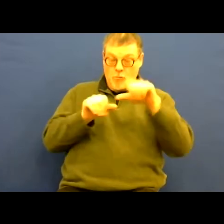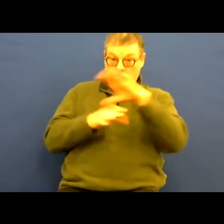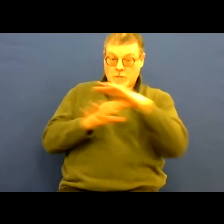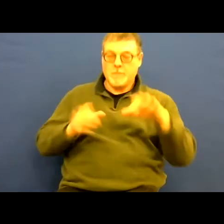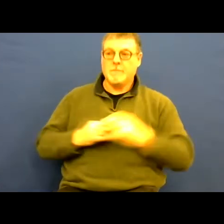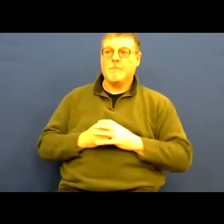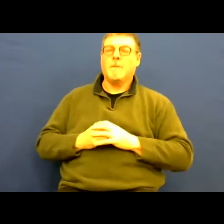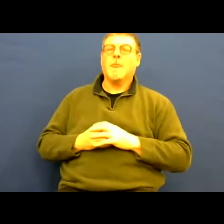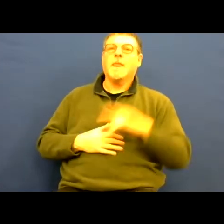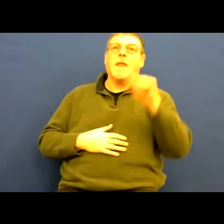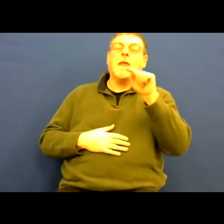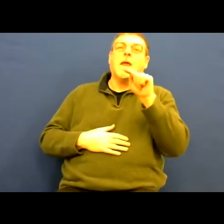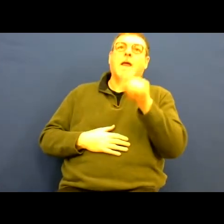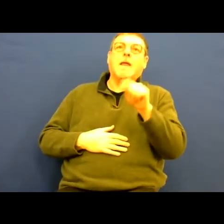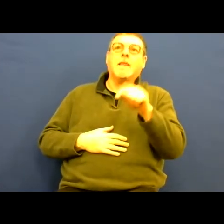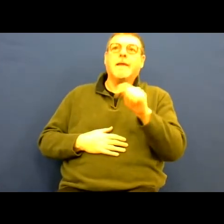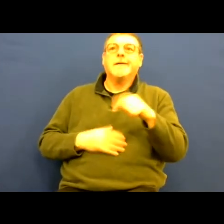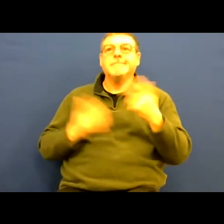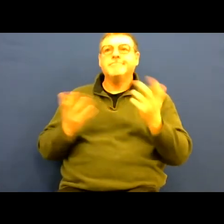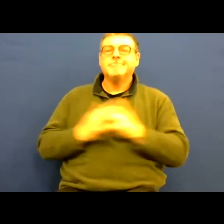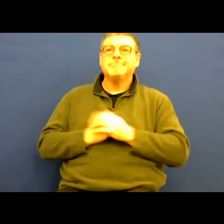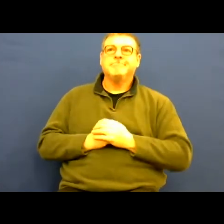are